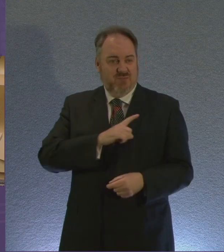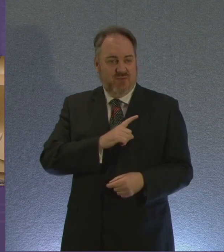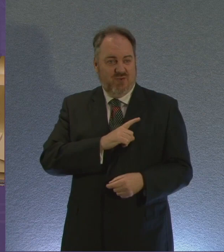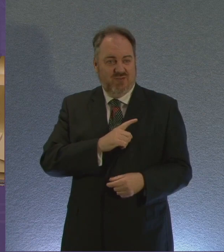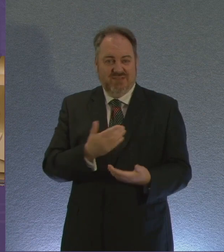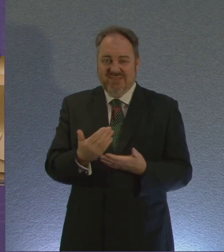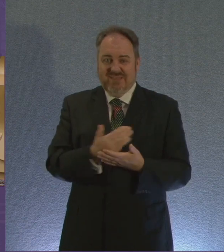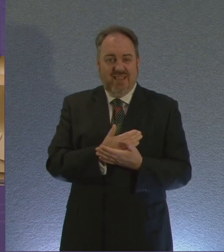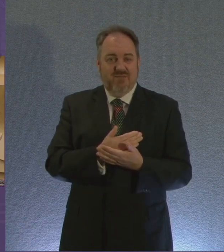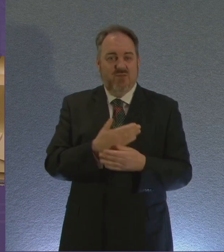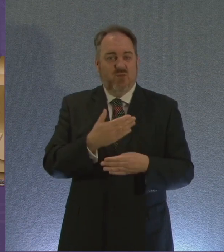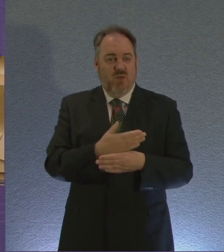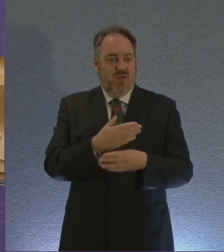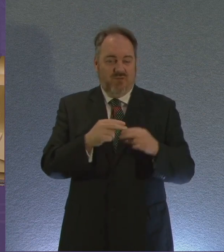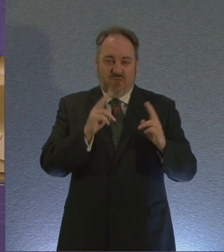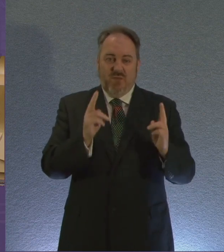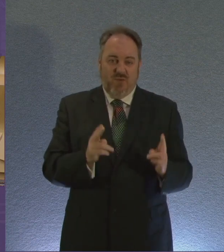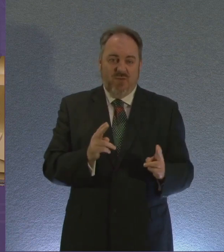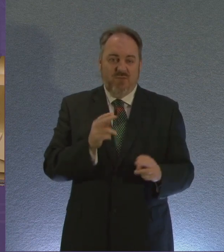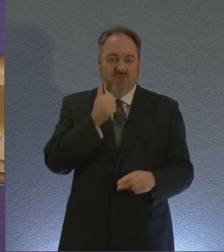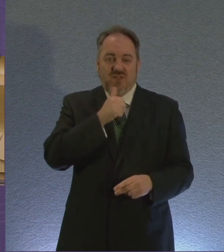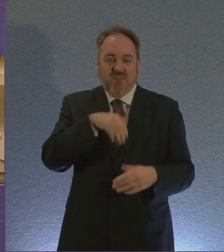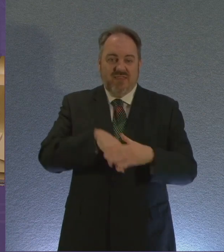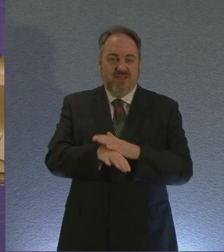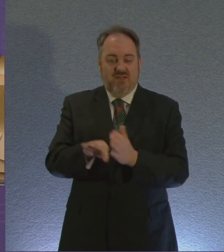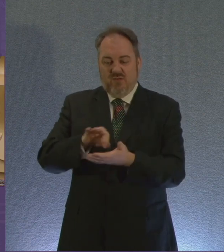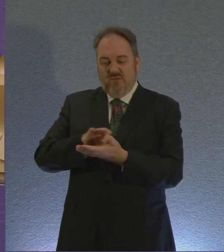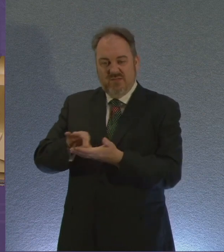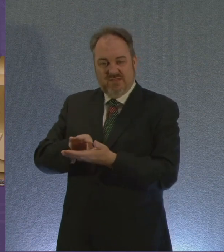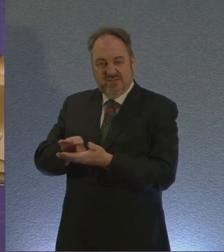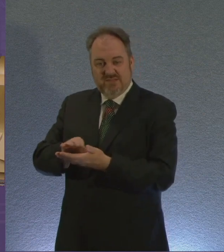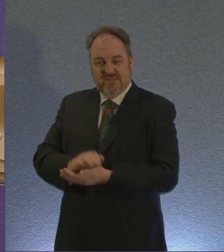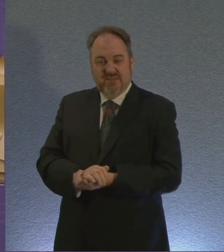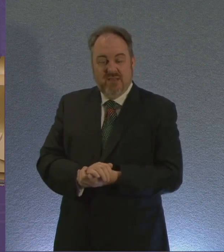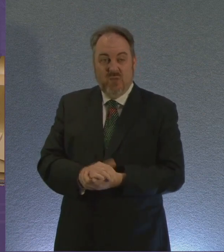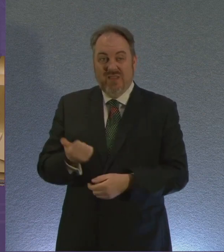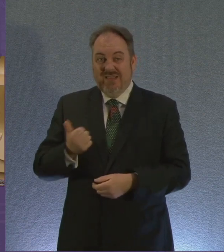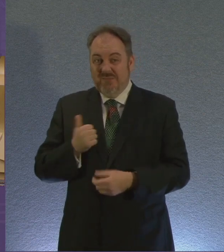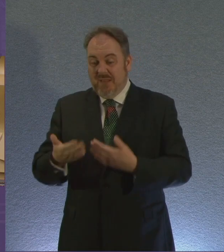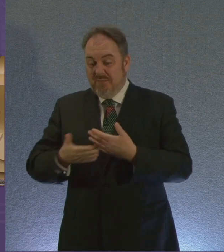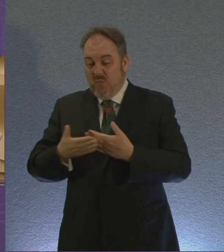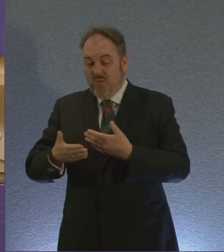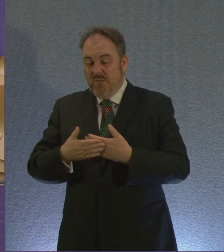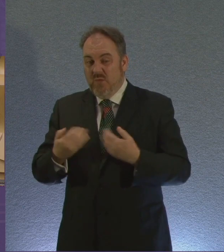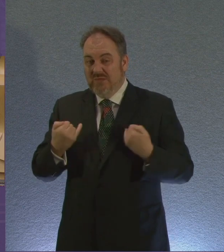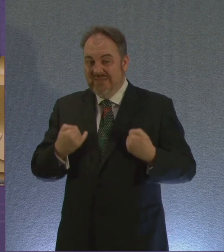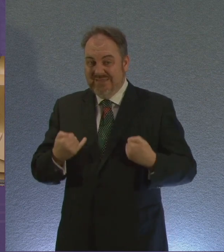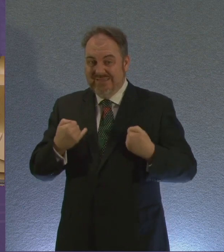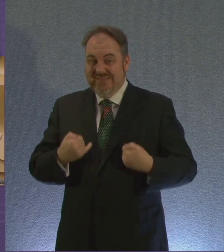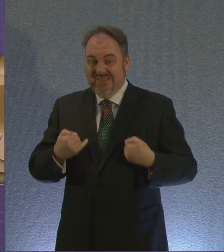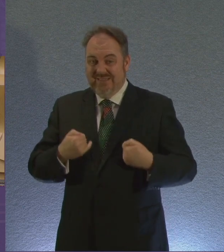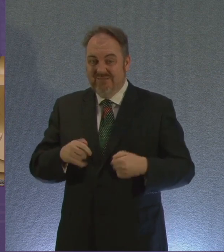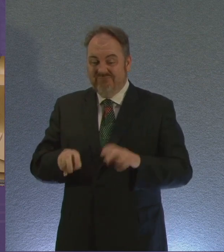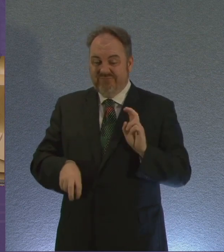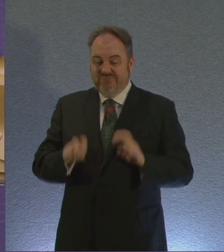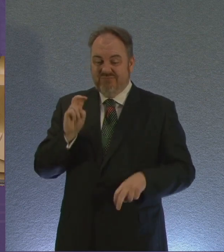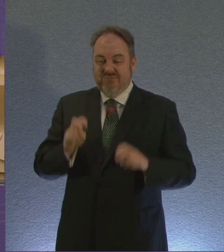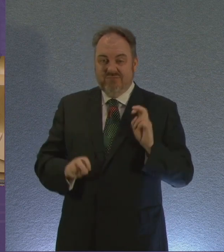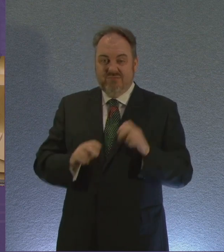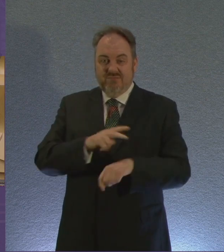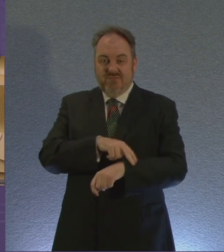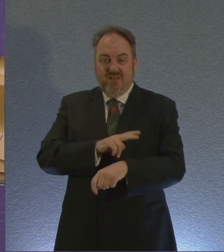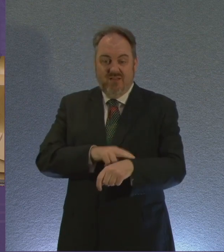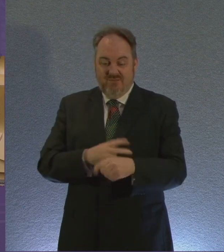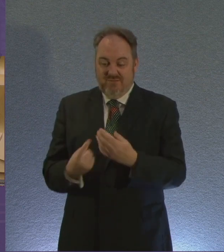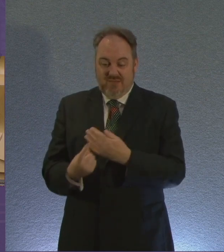staff absence levels increase, I think, over the coming weeks and months, both within the agency and